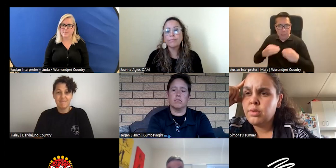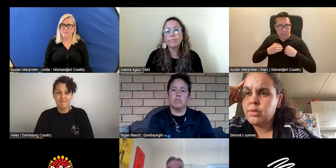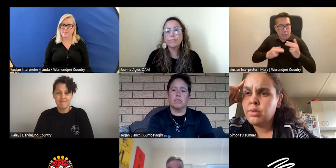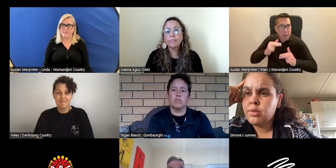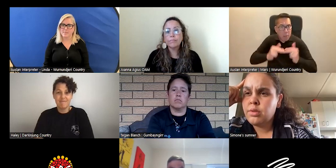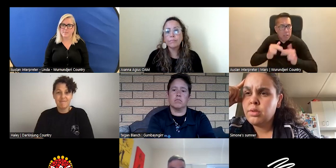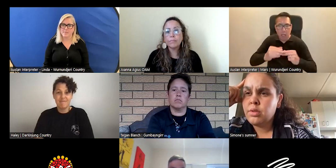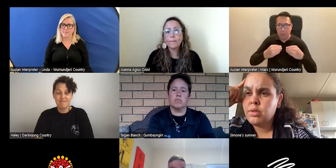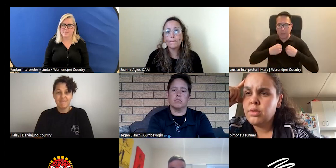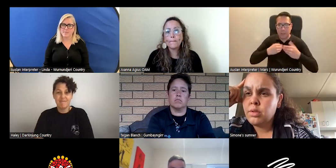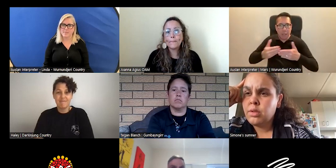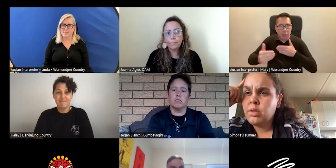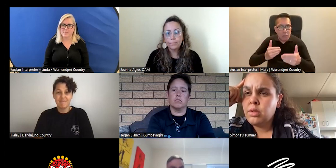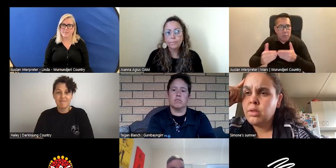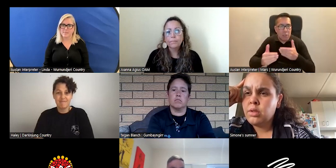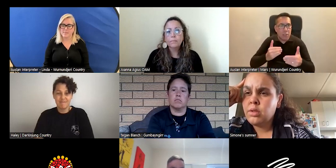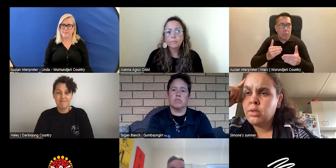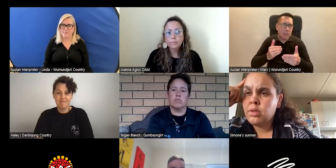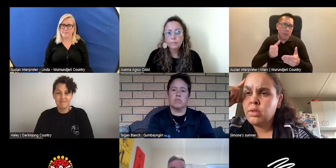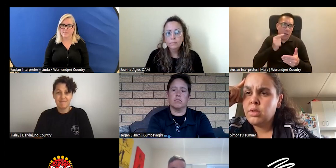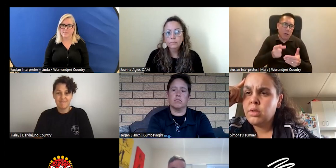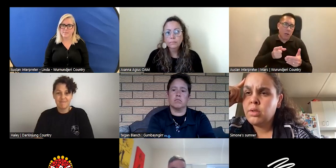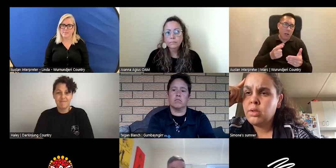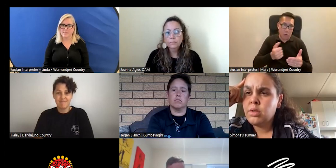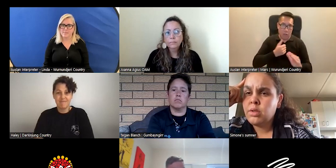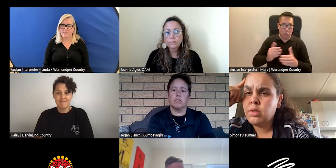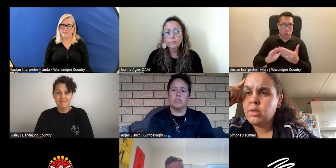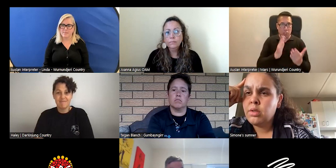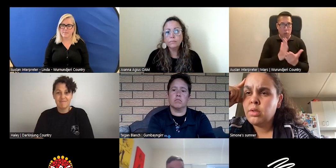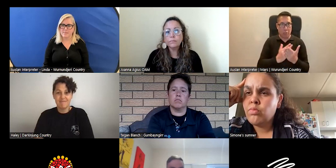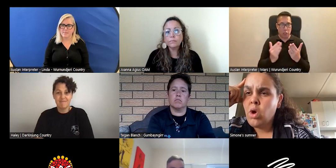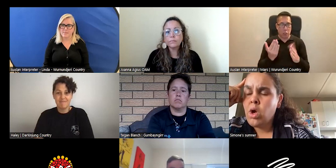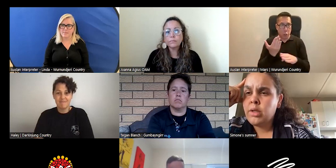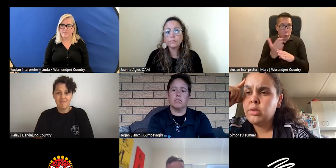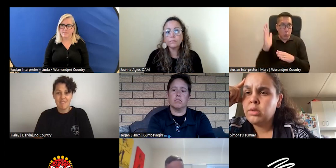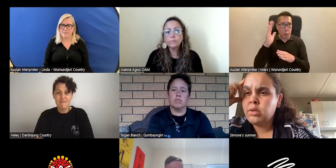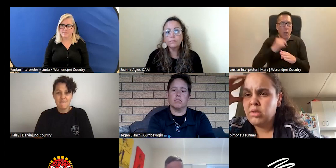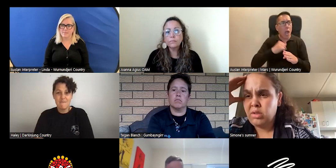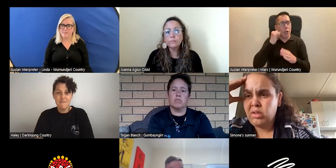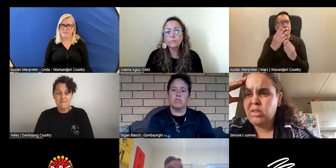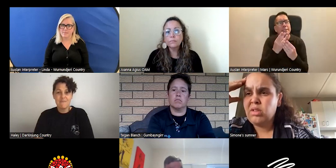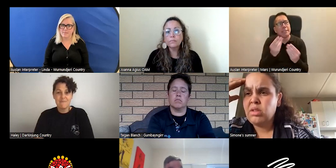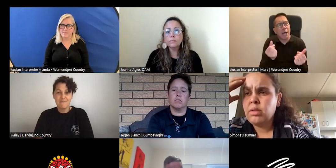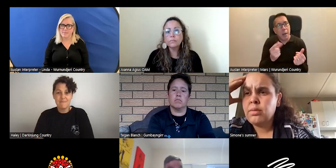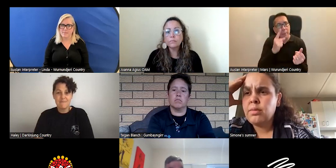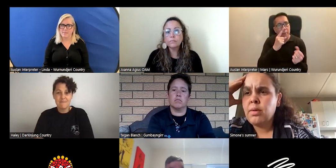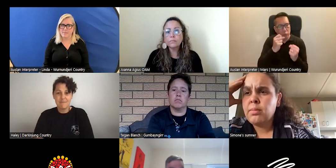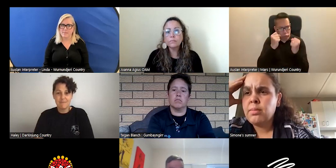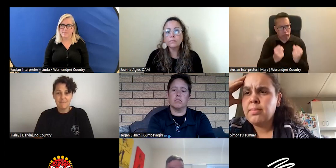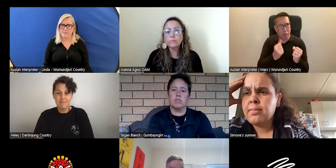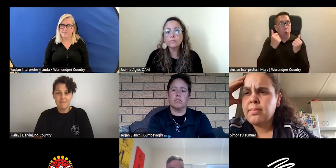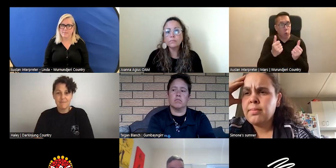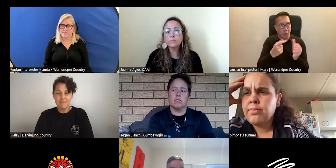business management, for our communities is relatively new. I know we've got some who are very strong and very good at